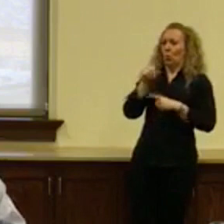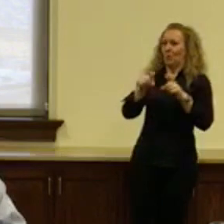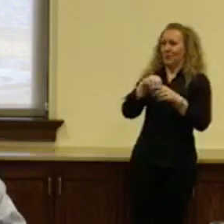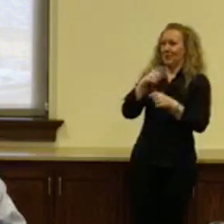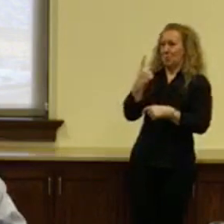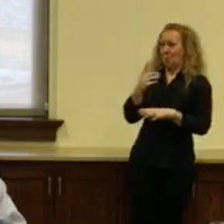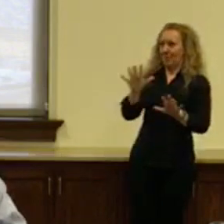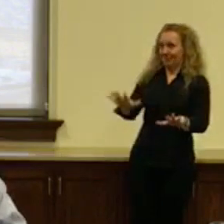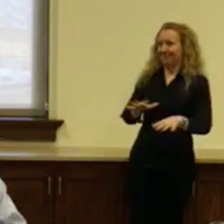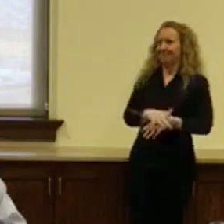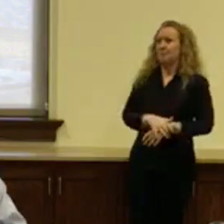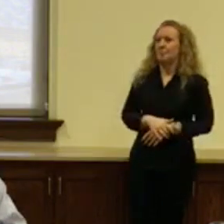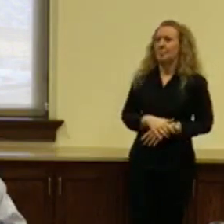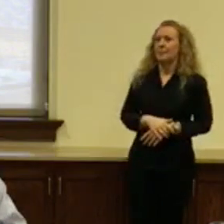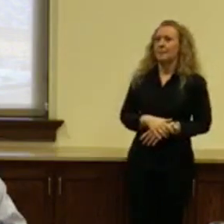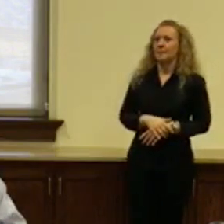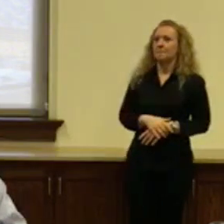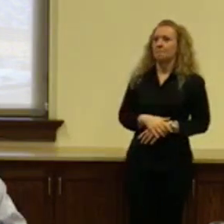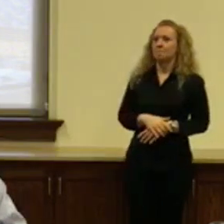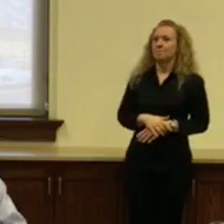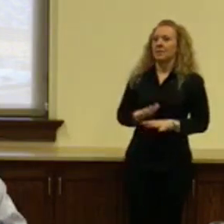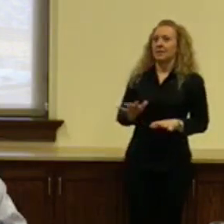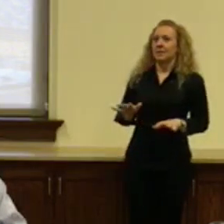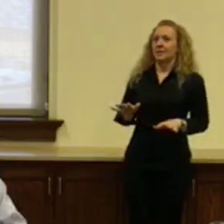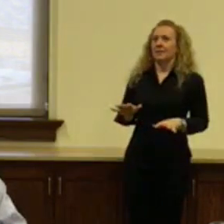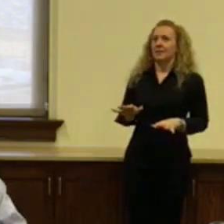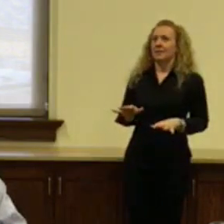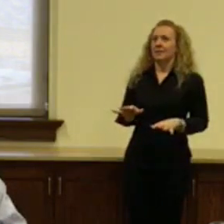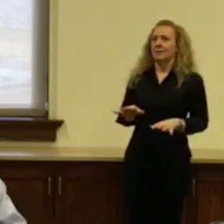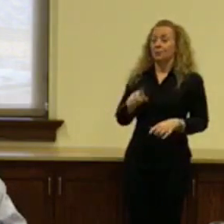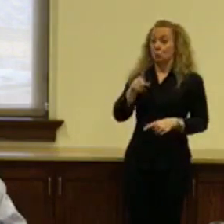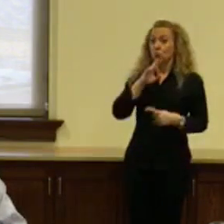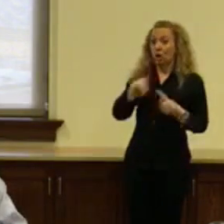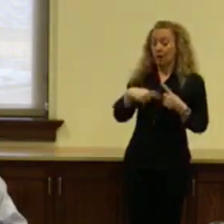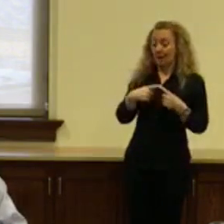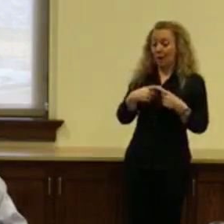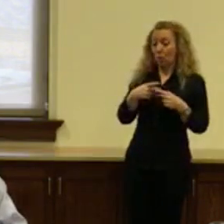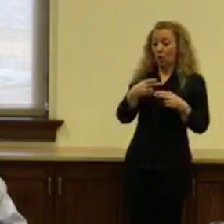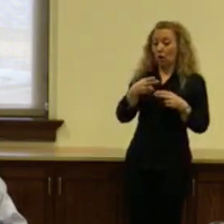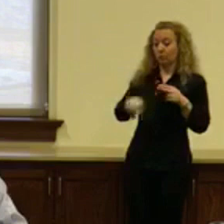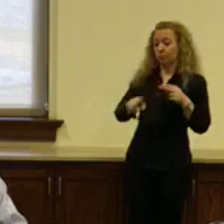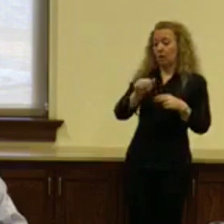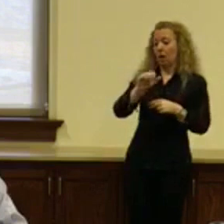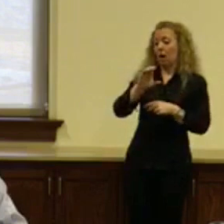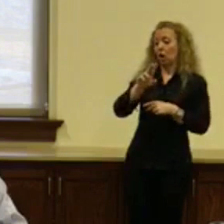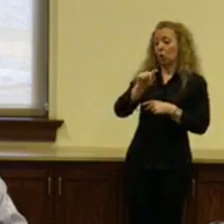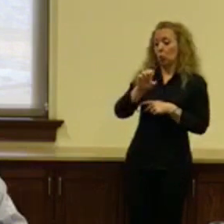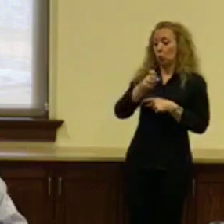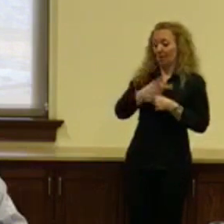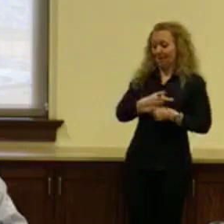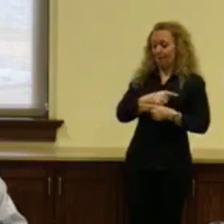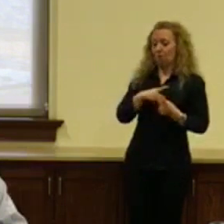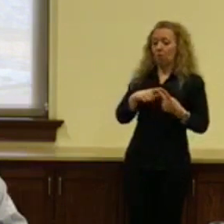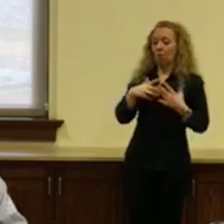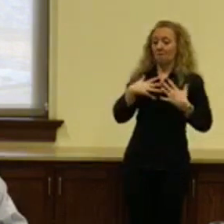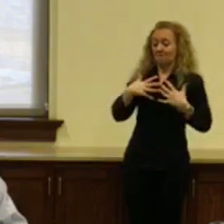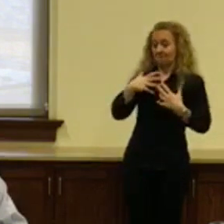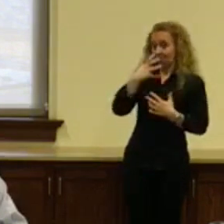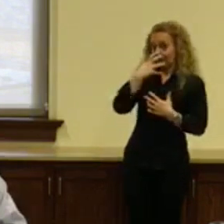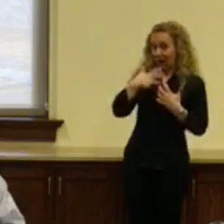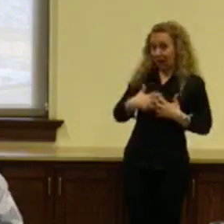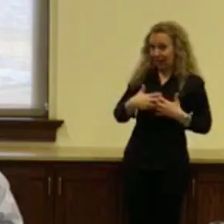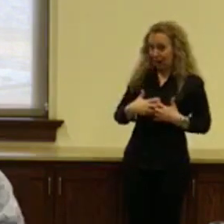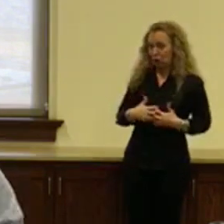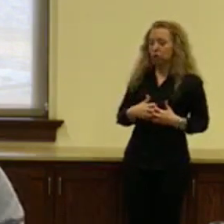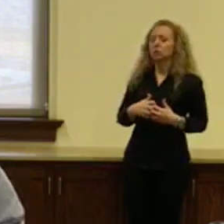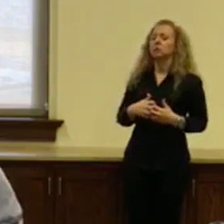and I think when we're talking about some of the things for acute care, ventilators and such, I think